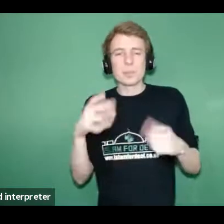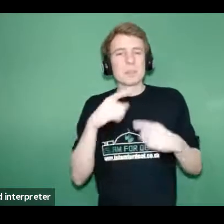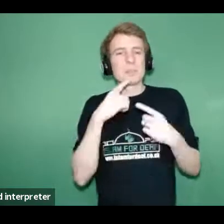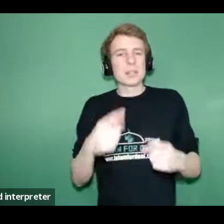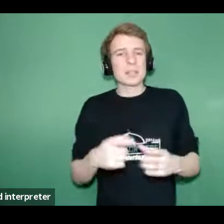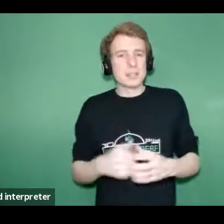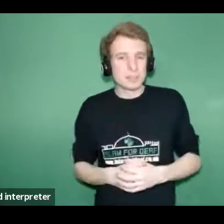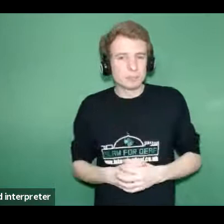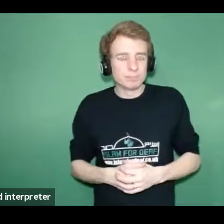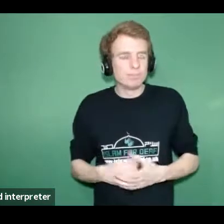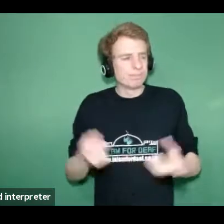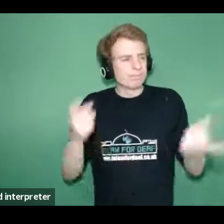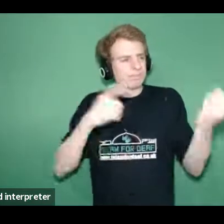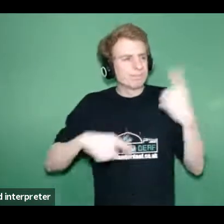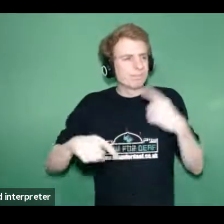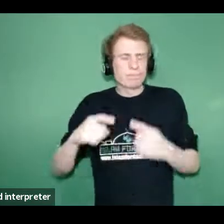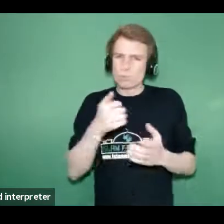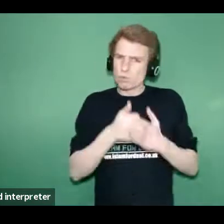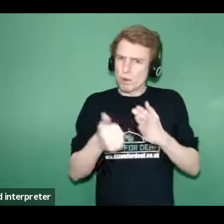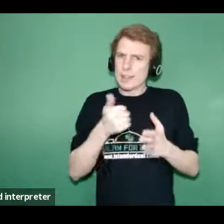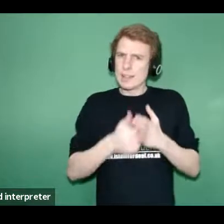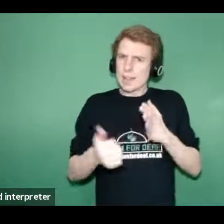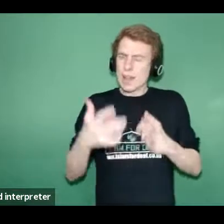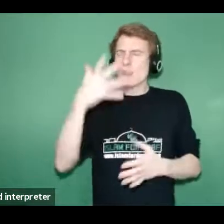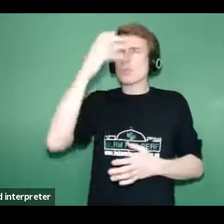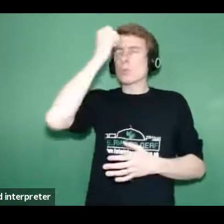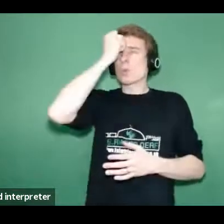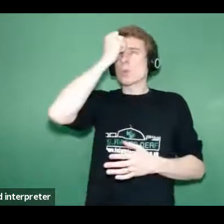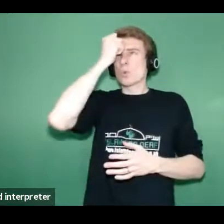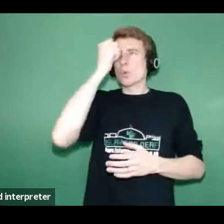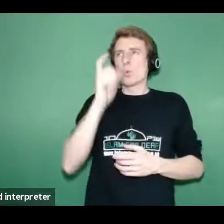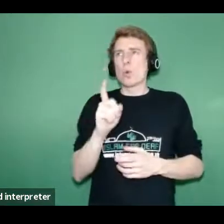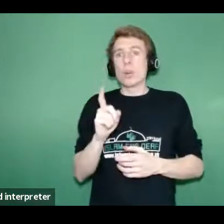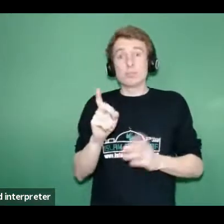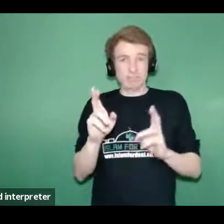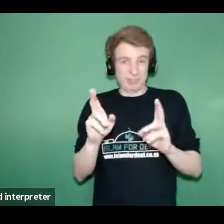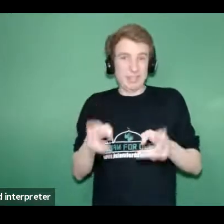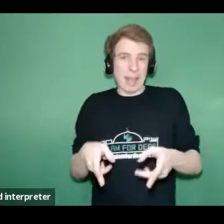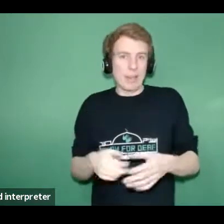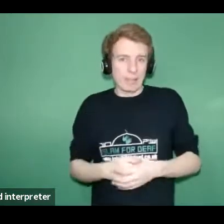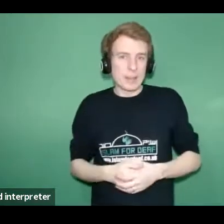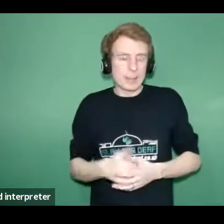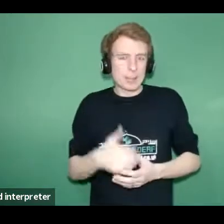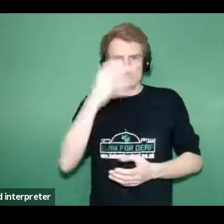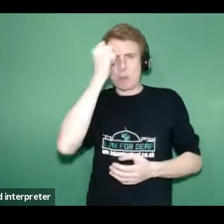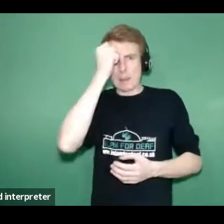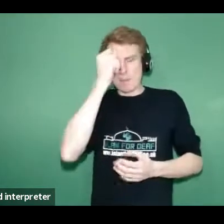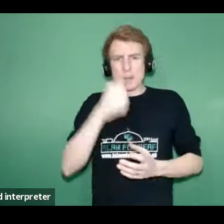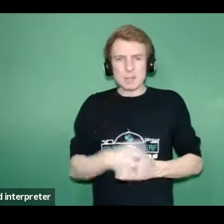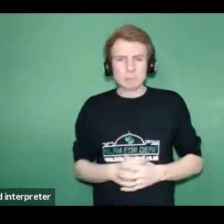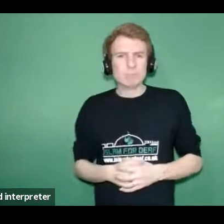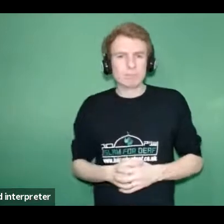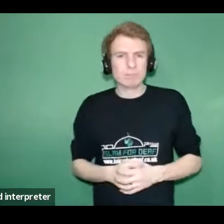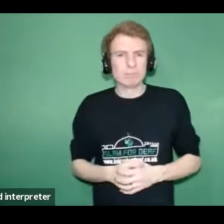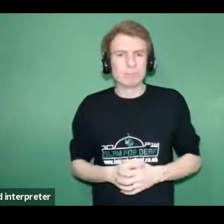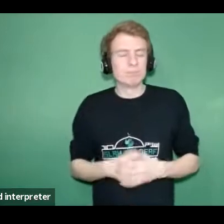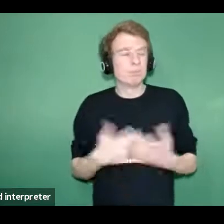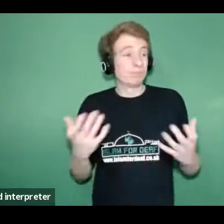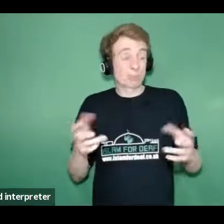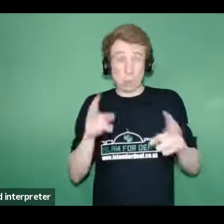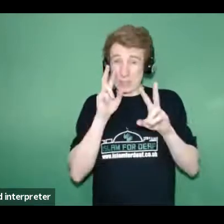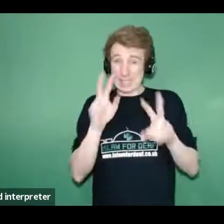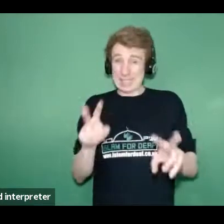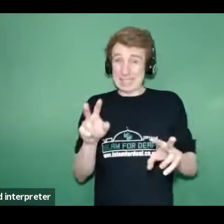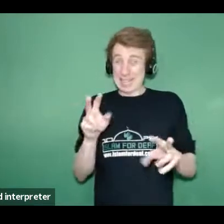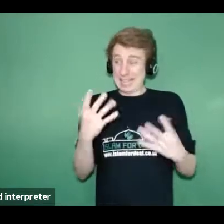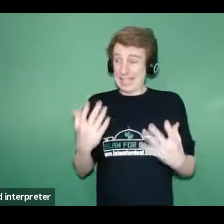And this is true. The individual should live, or we see that individuals now, They live this